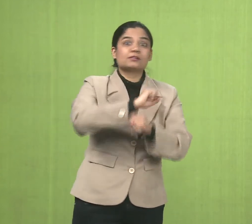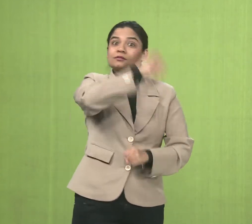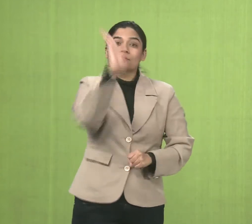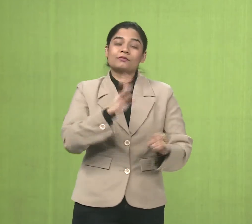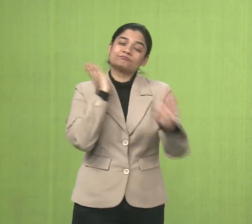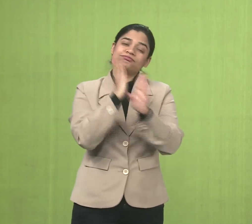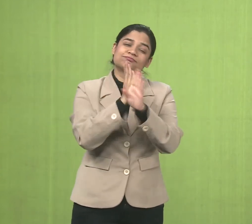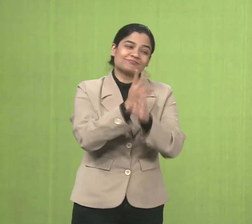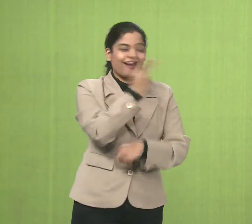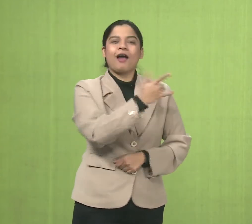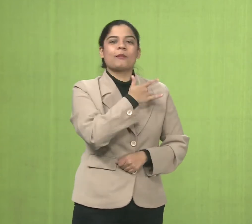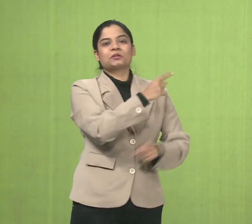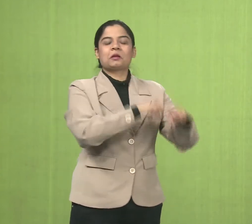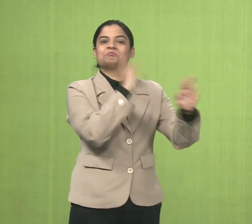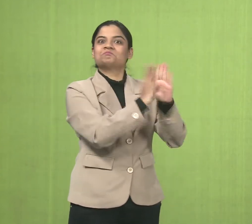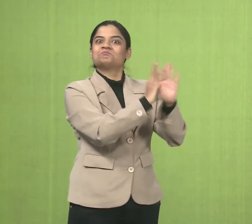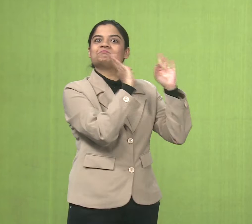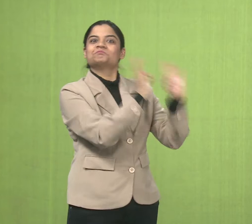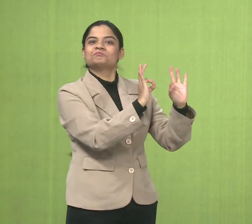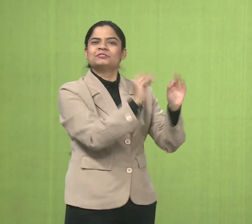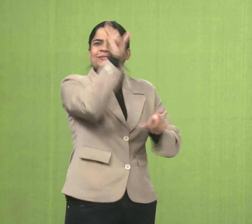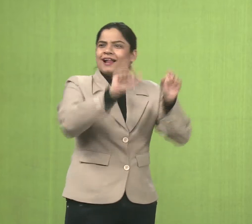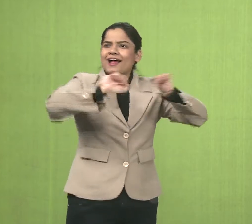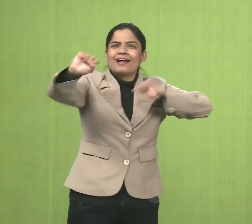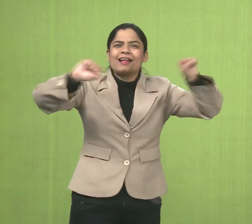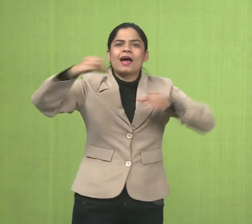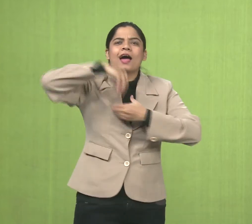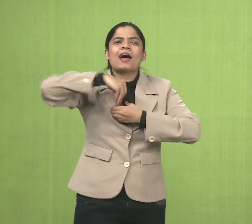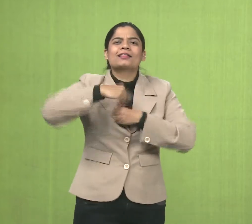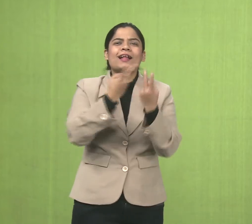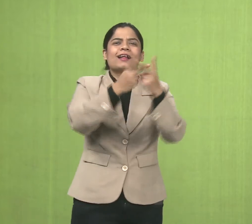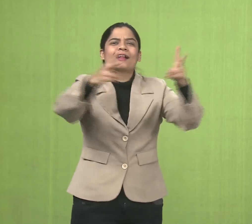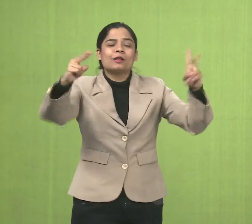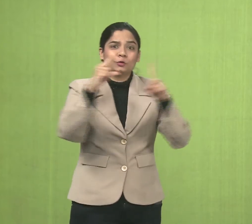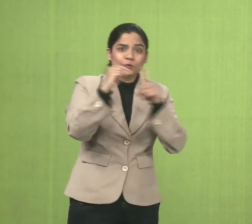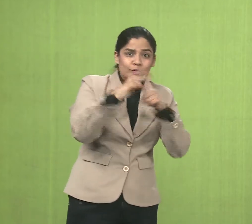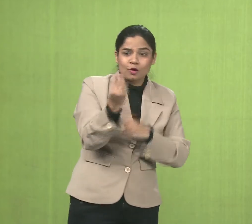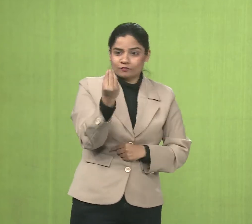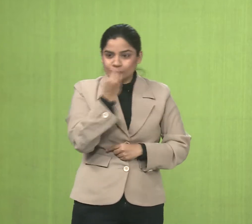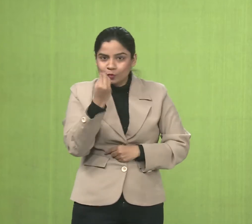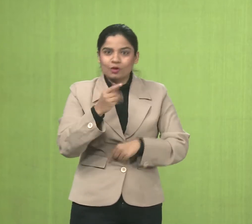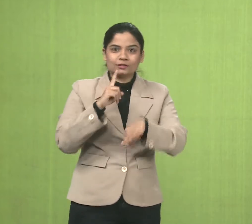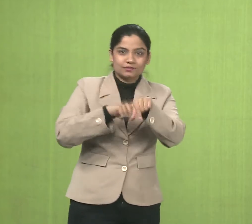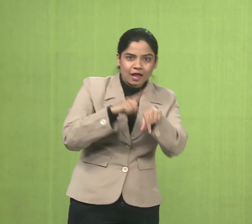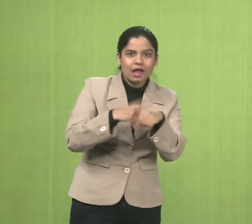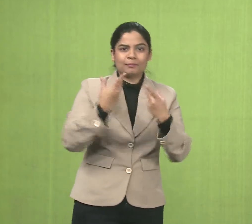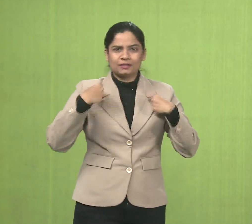it's his or her typical quality to be on time. So everyone has a different typical of themselves, different type